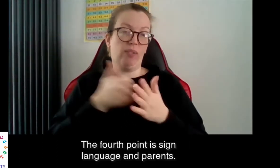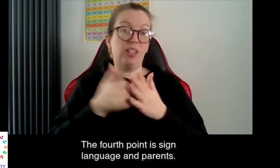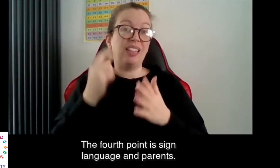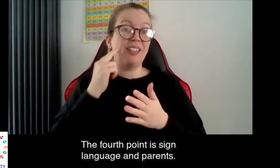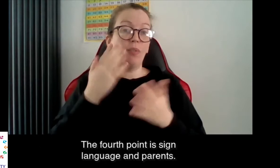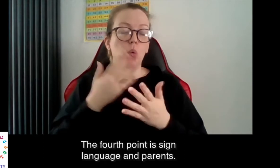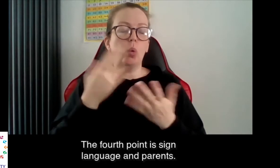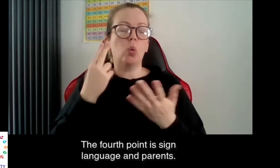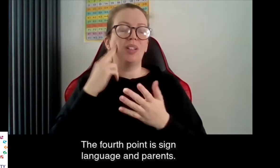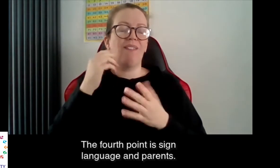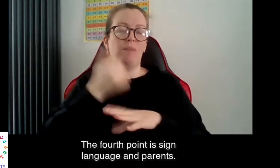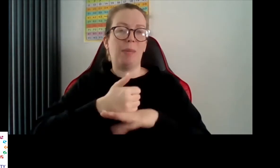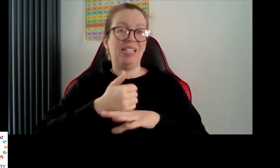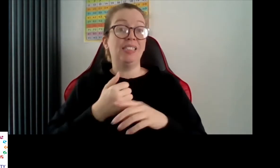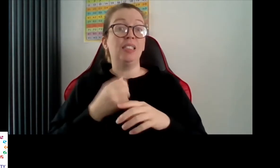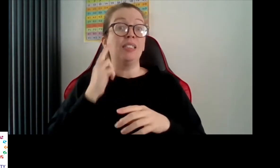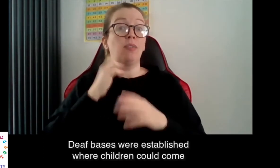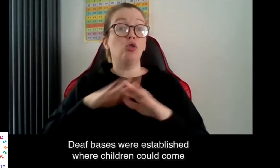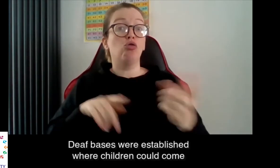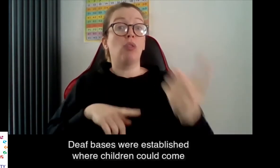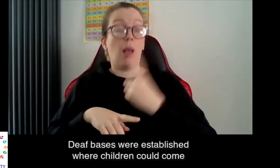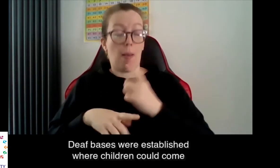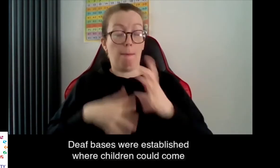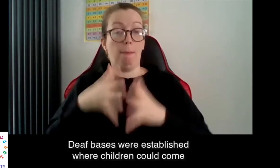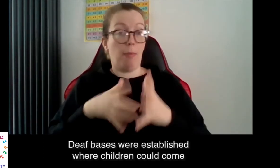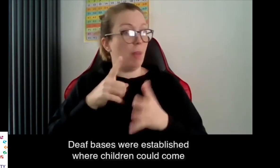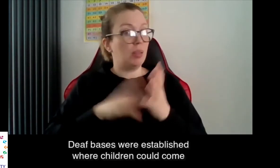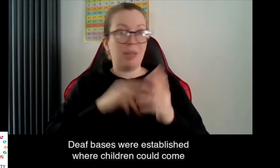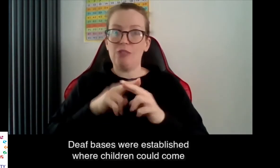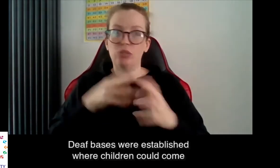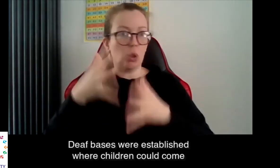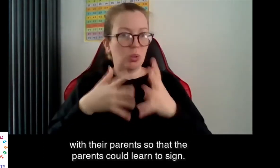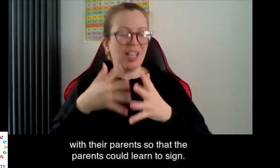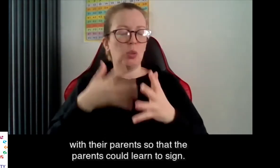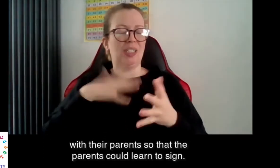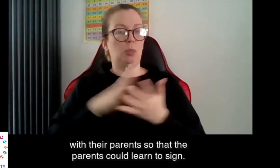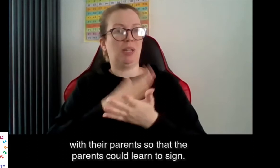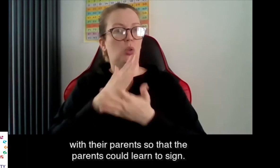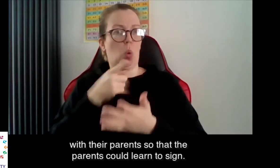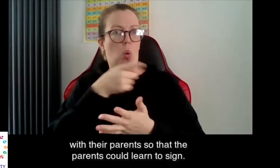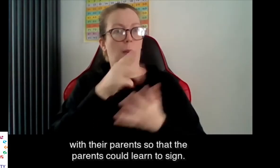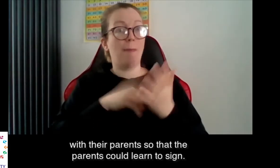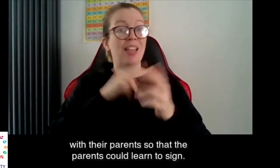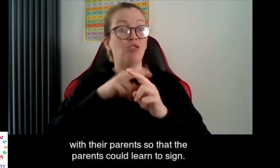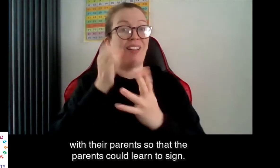sign language and parents. Deaf bases were established where children could come with their parents so that the parents could learn to